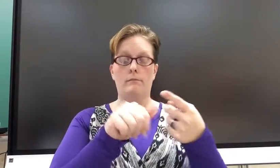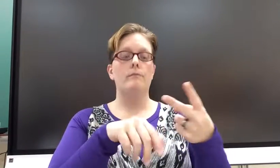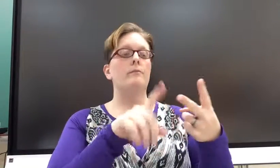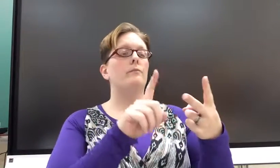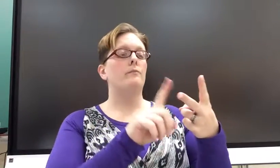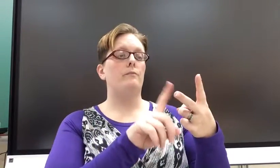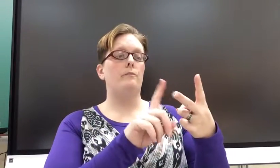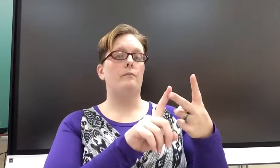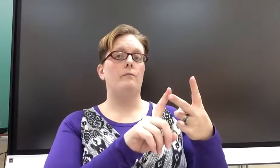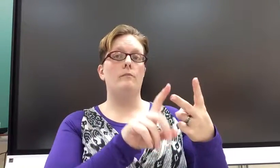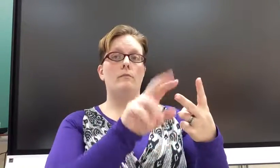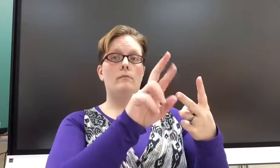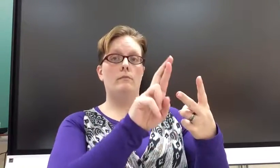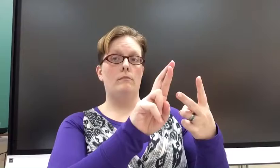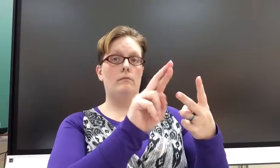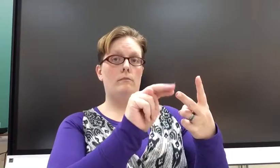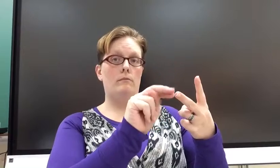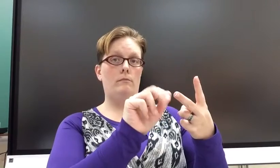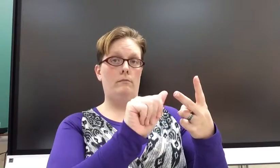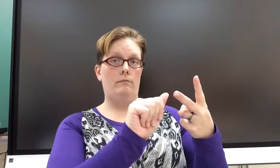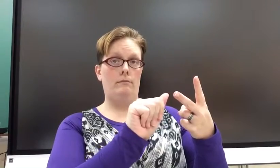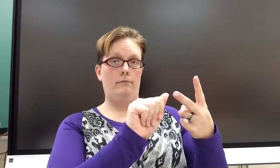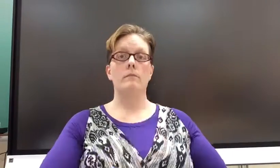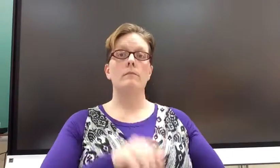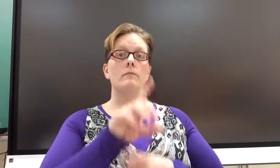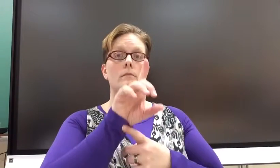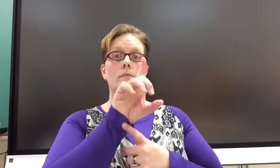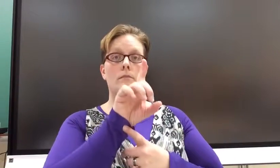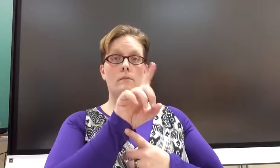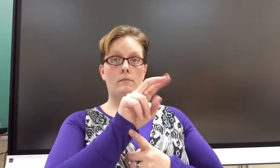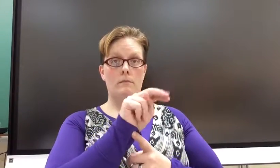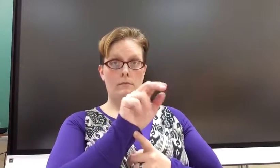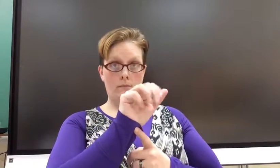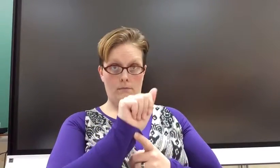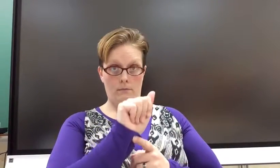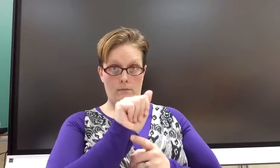DNA, deoxyribonucleic acid. The second one is RNA.